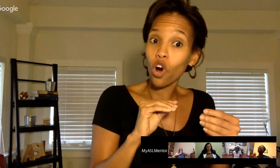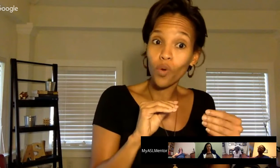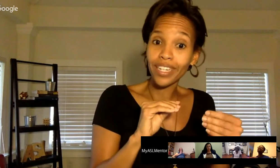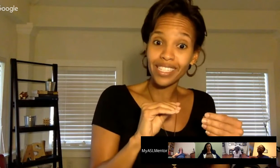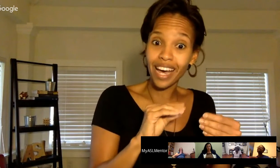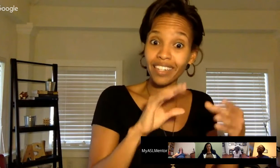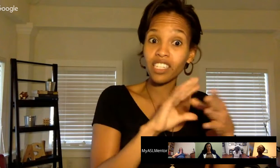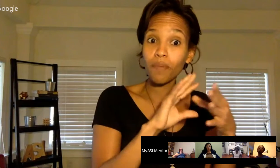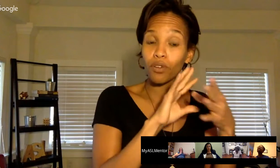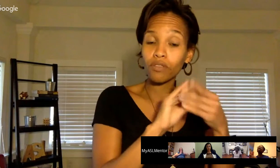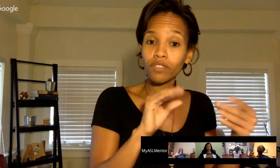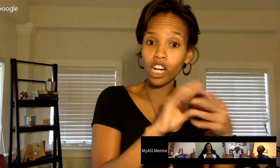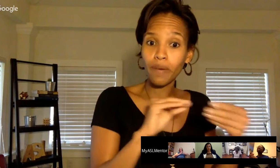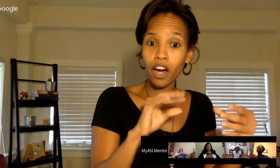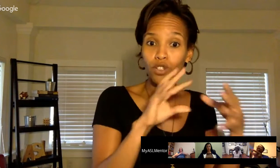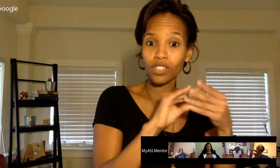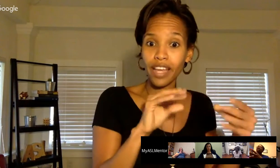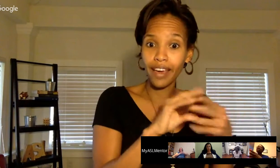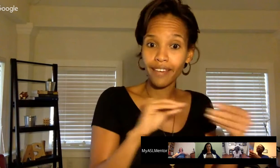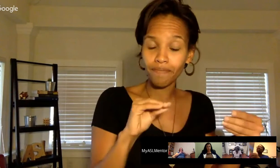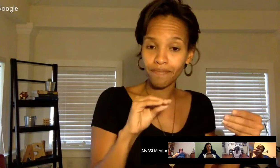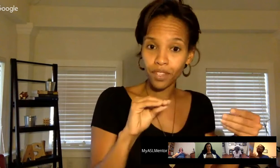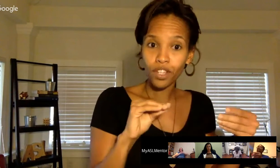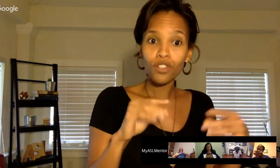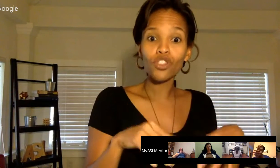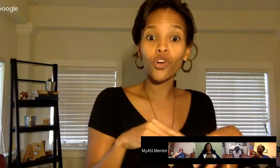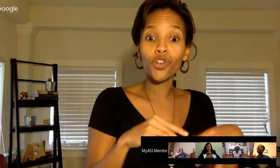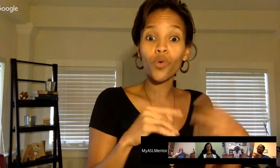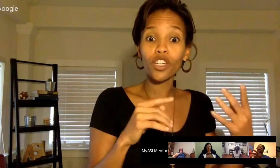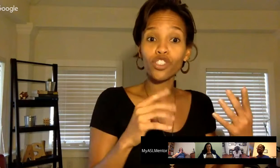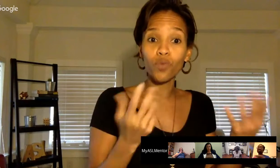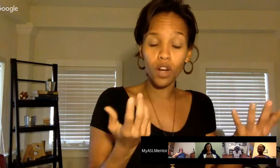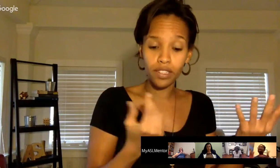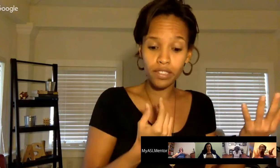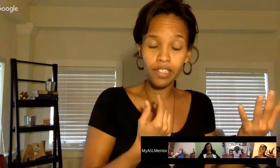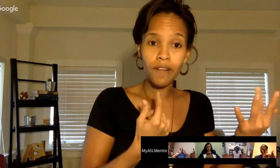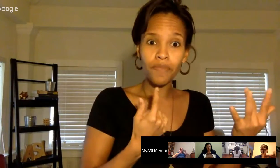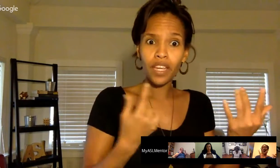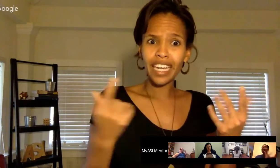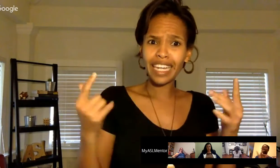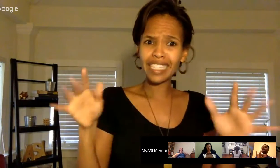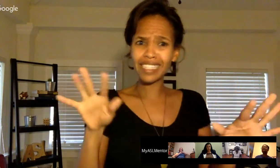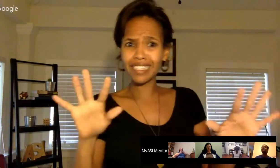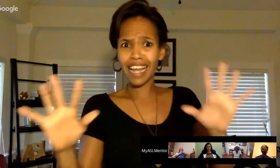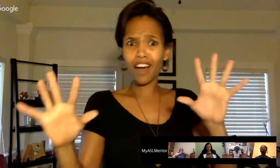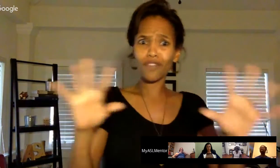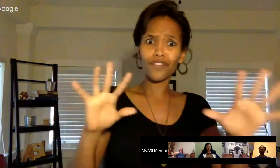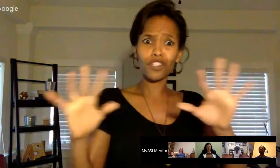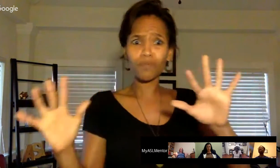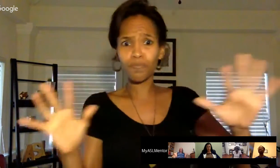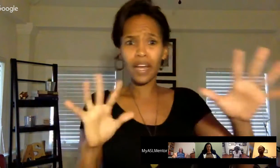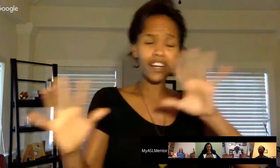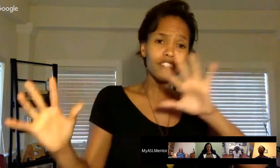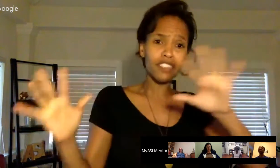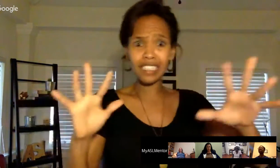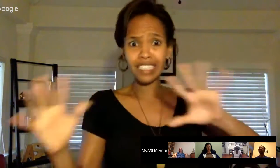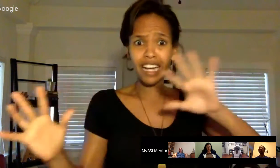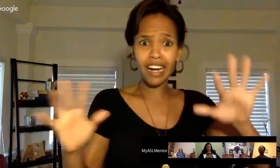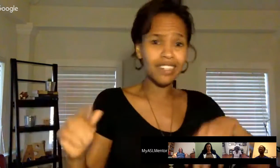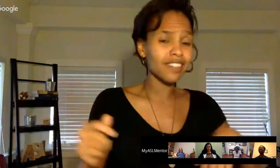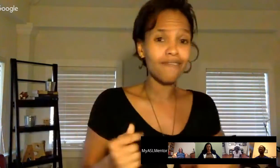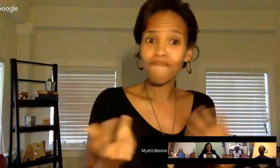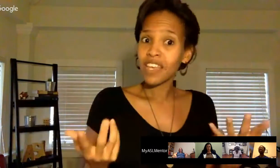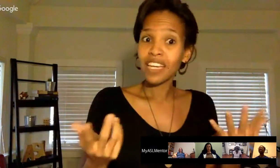it's always signed double. Talk about or say. So the question was, is it a noun-verb pair? Is